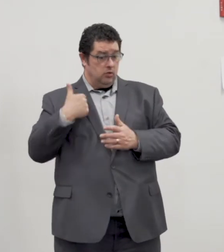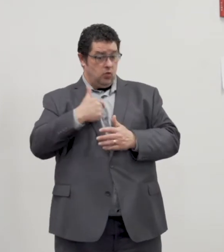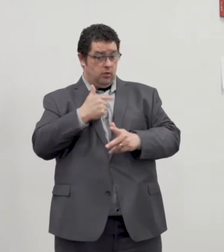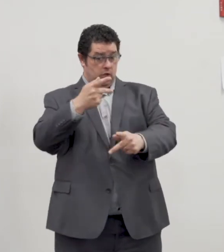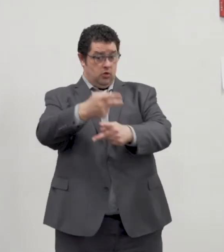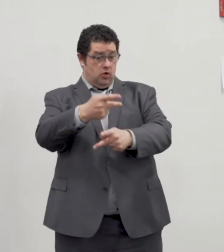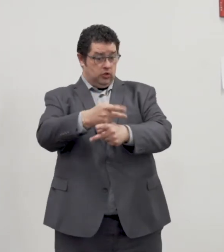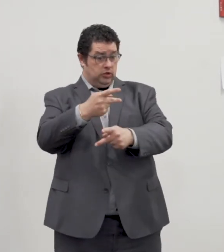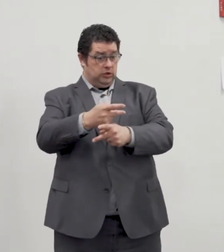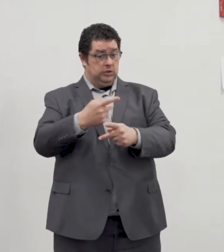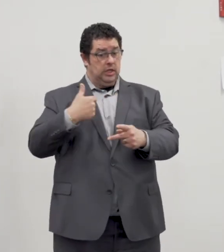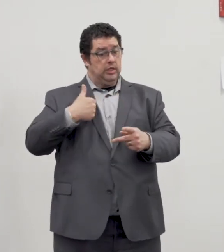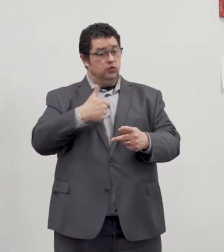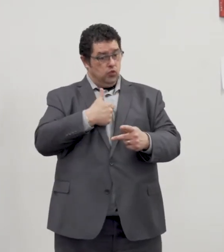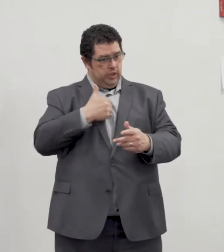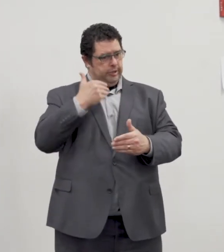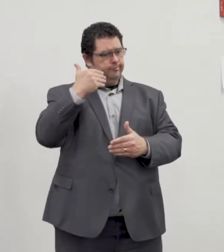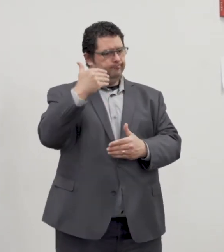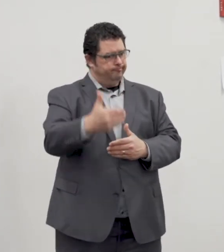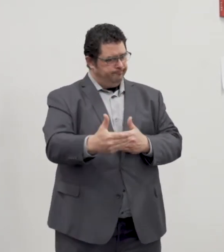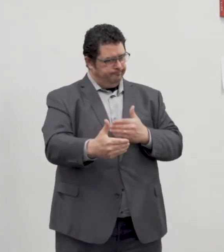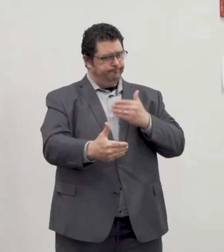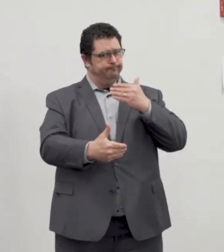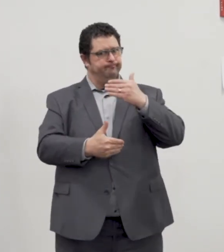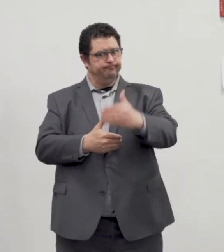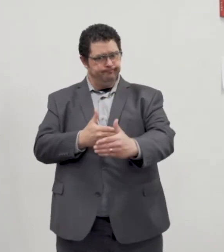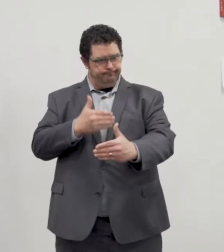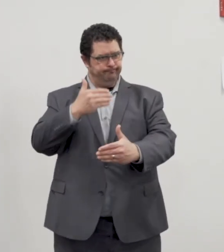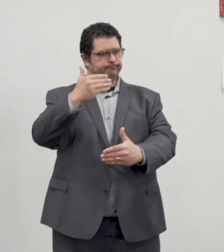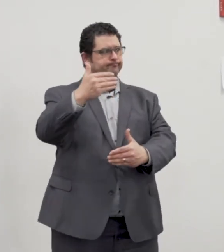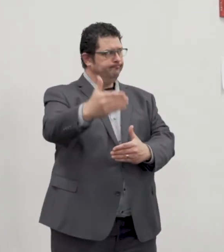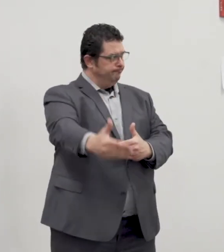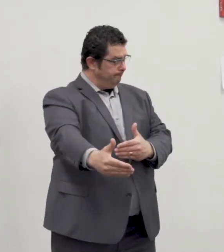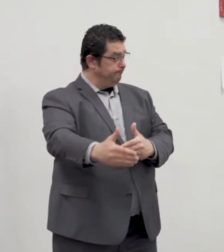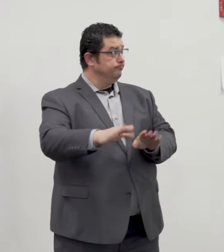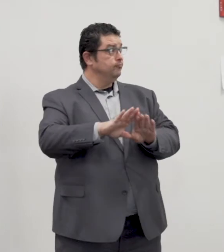to deliberately ease our public health orders.